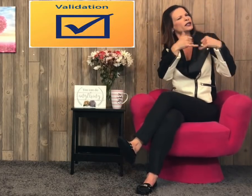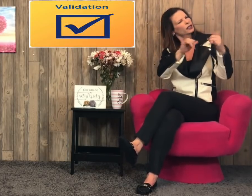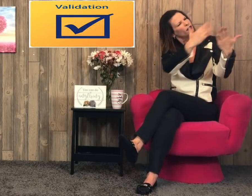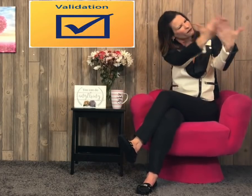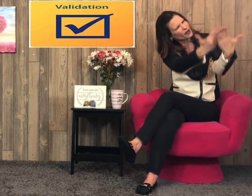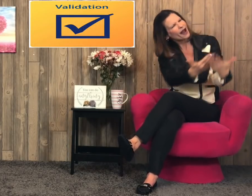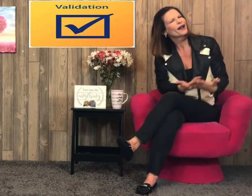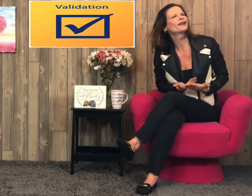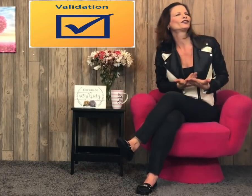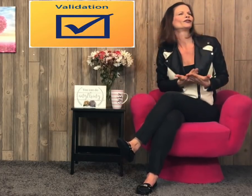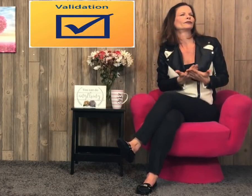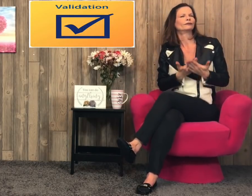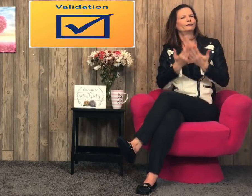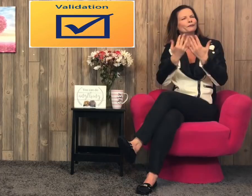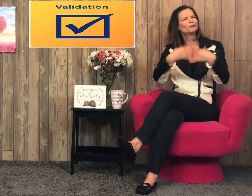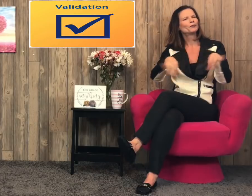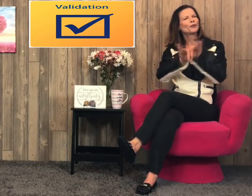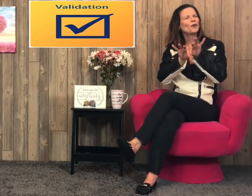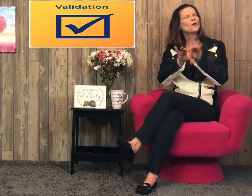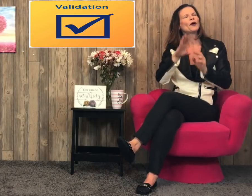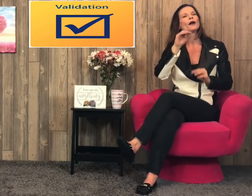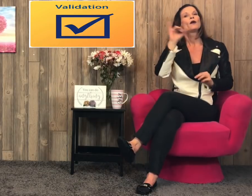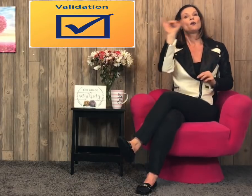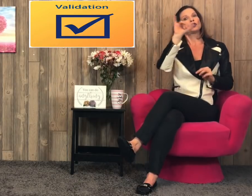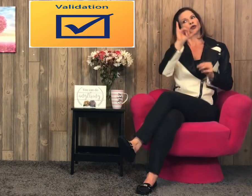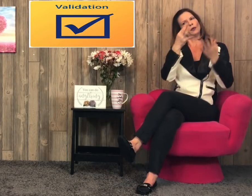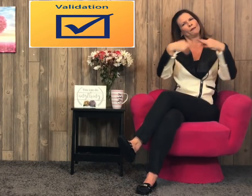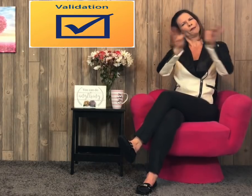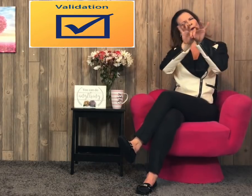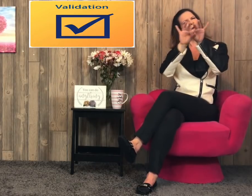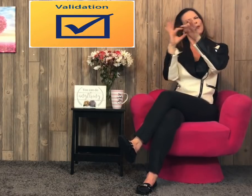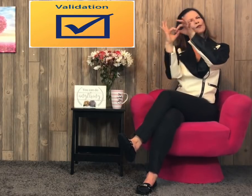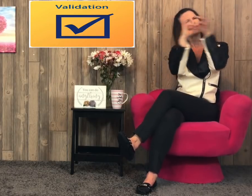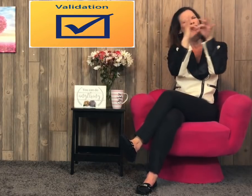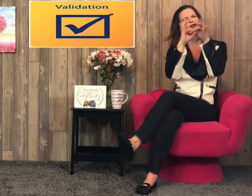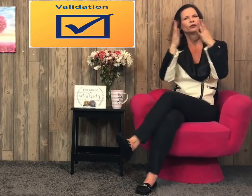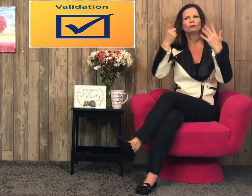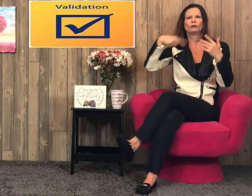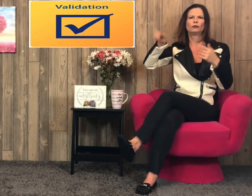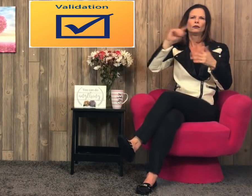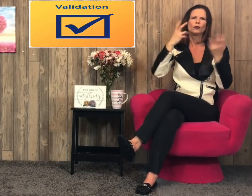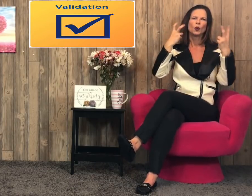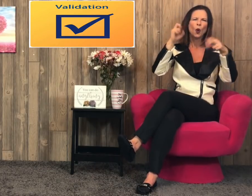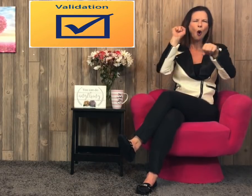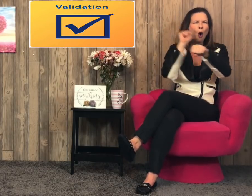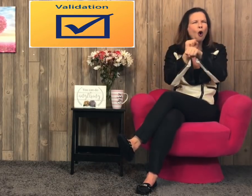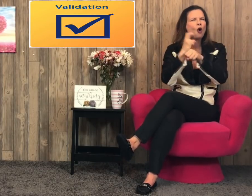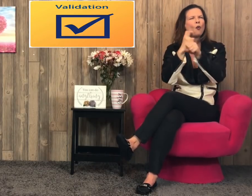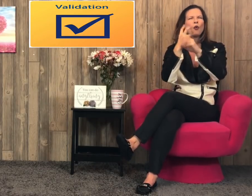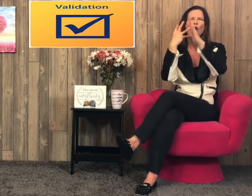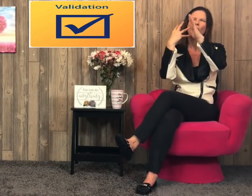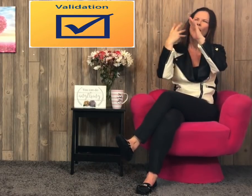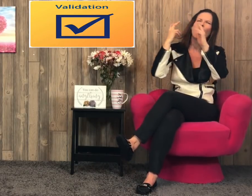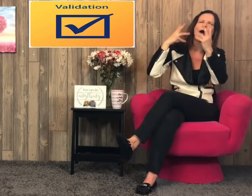Listen to each other and validate each other's feelings. You may not understand what they're feeling, but validate that feeling anyway.